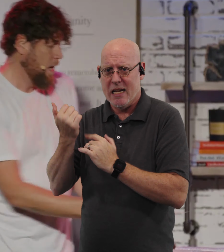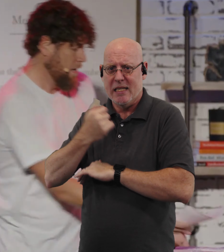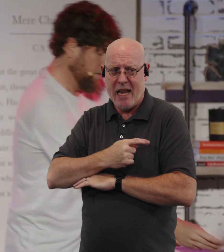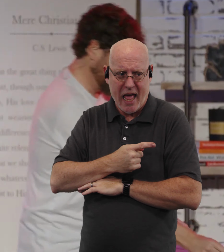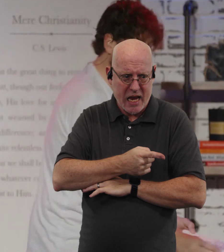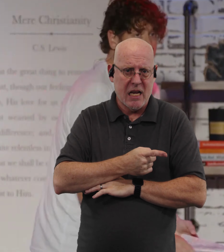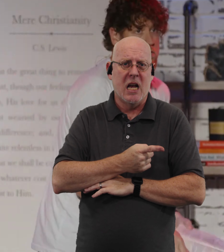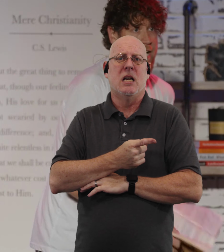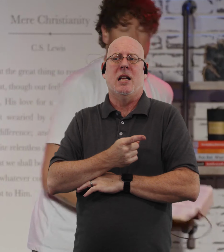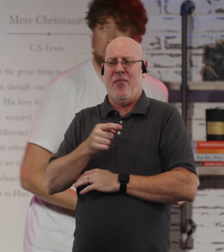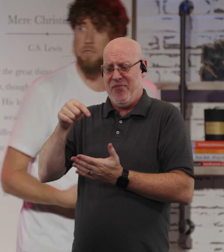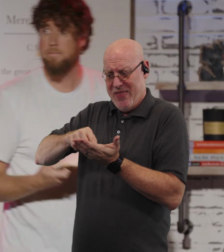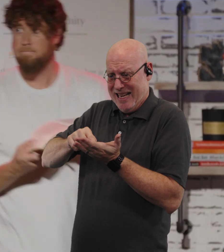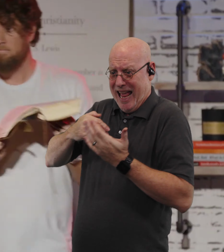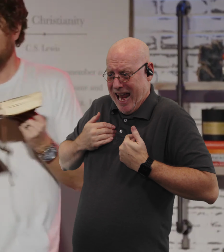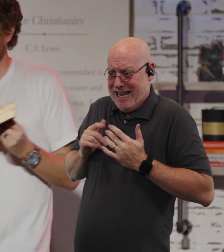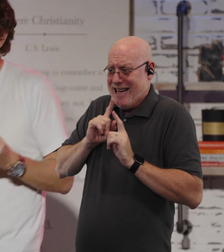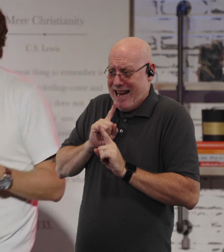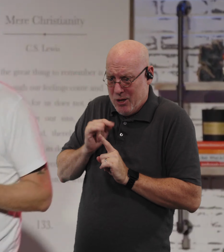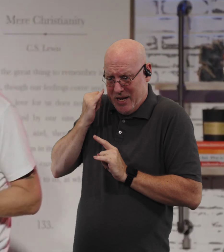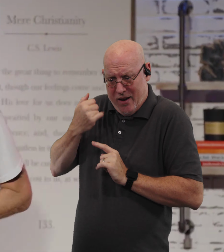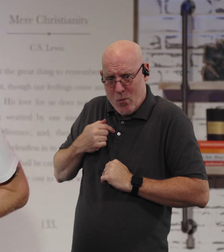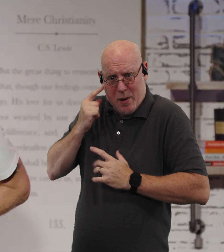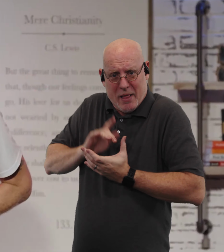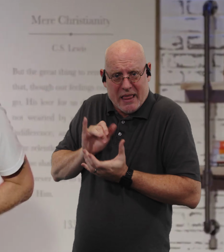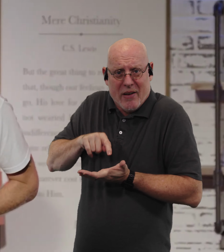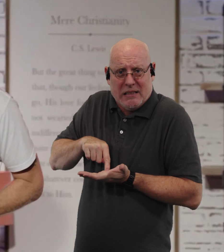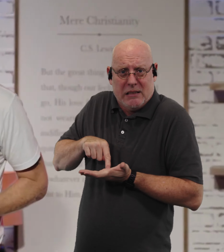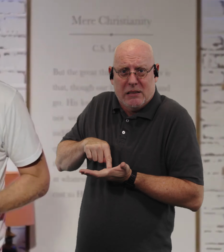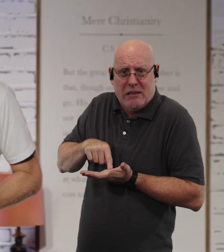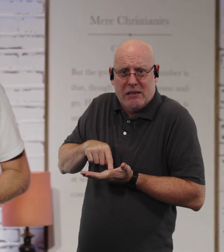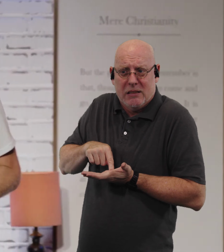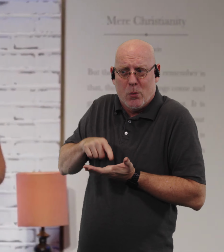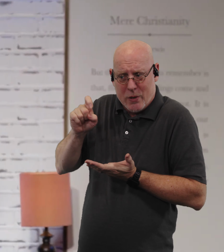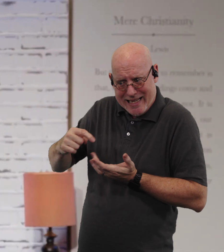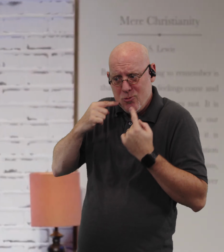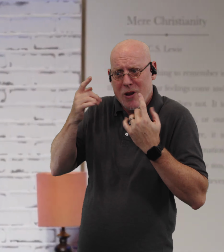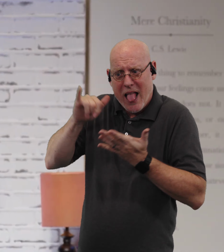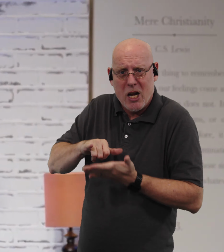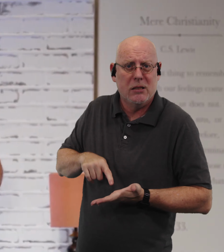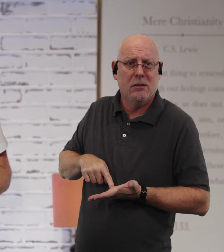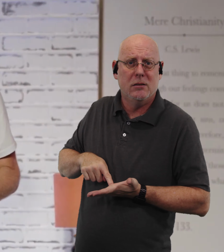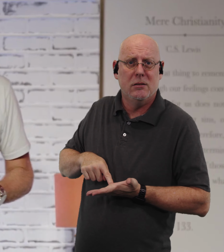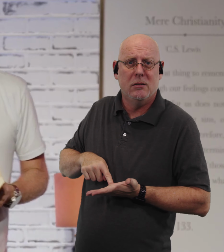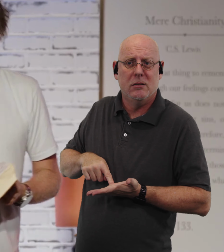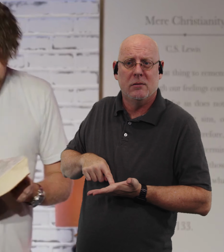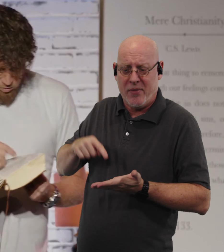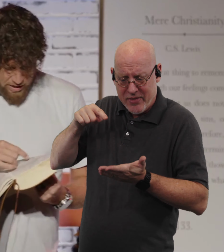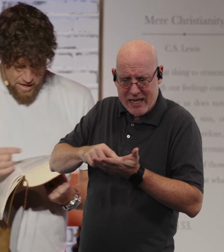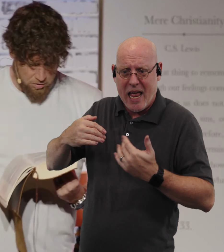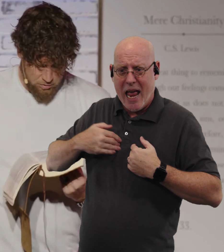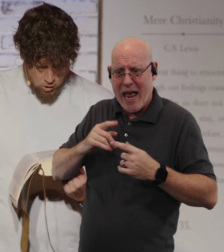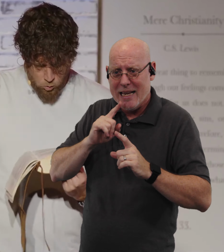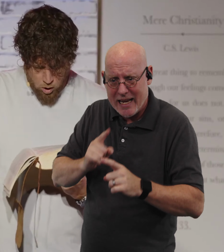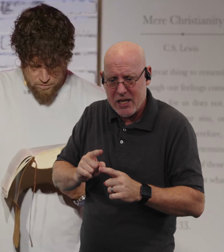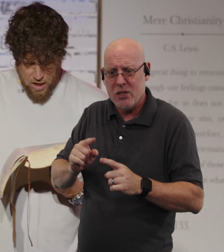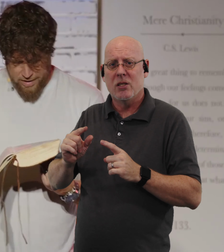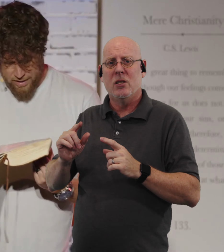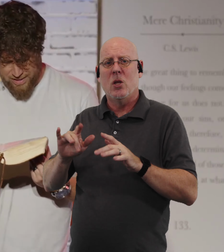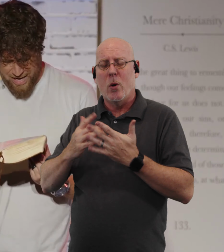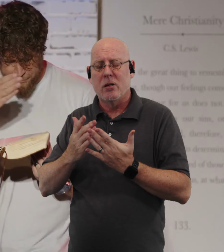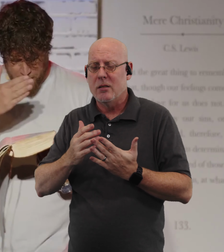today. This holds the answers. That's right. If we believe it, we need to declare it. This holds the answers. So the